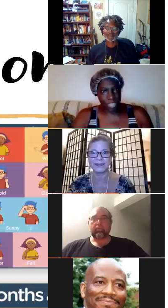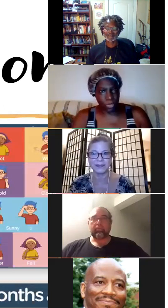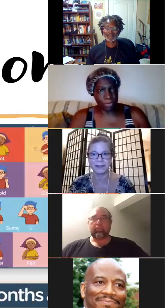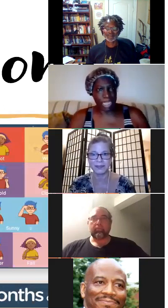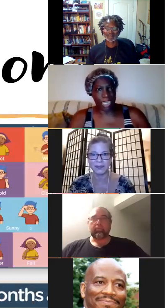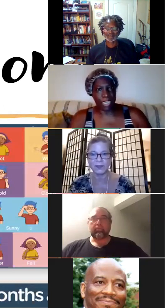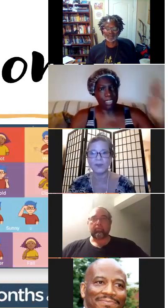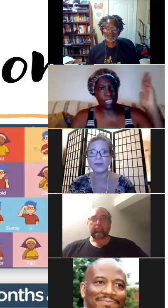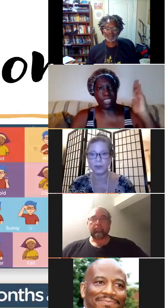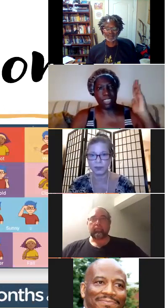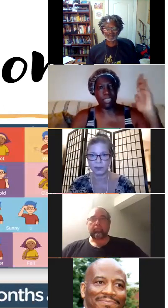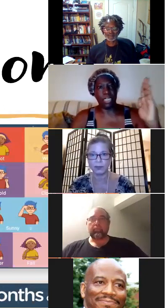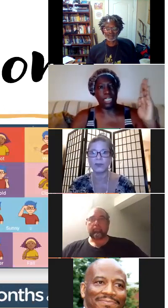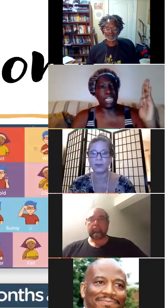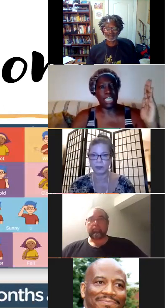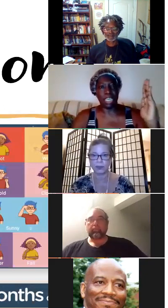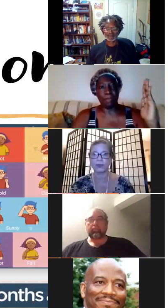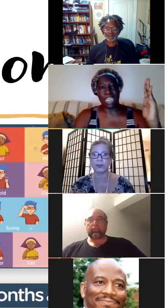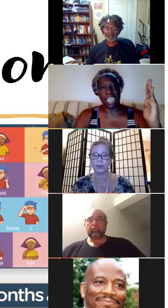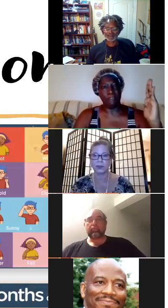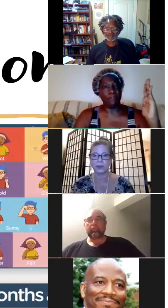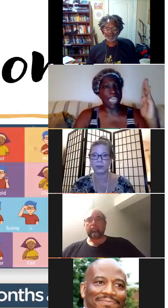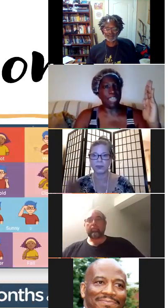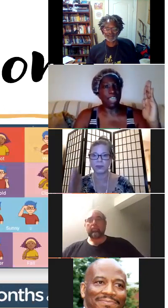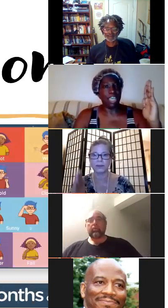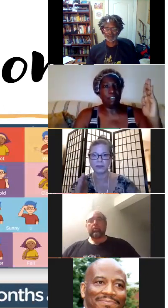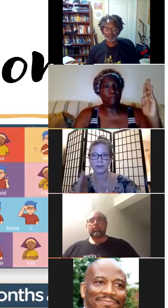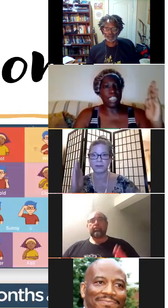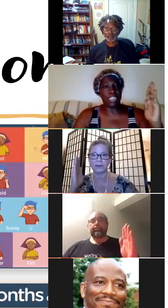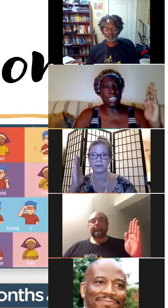Week would be your non-dominant